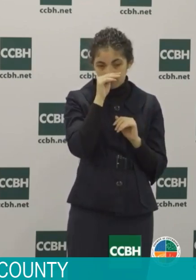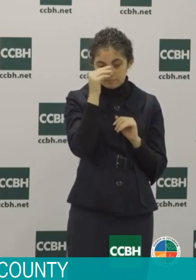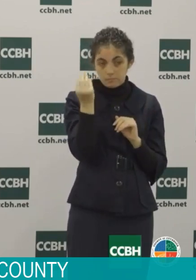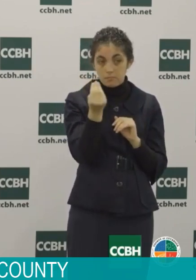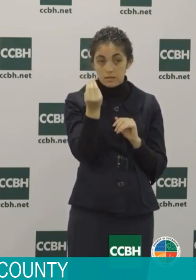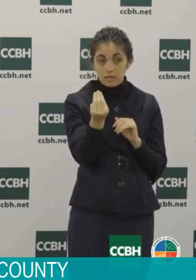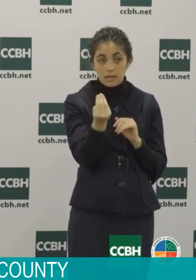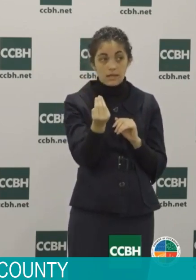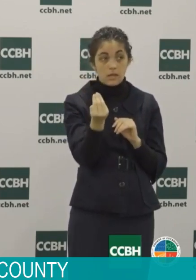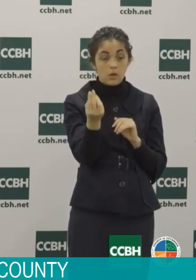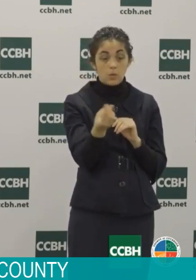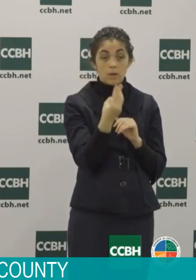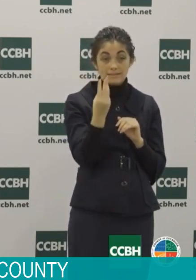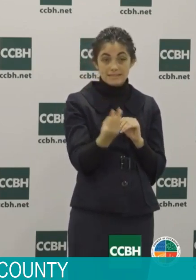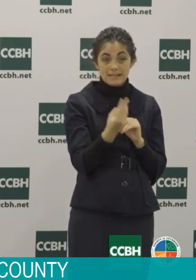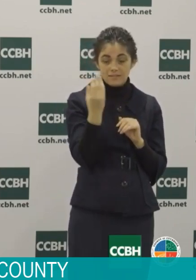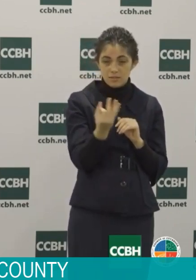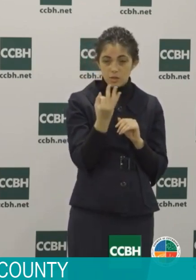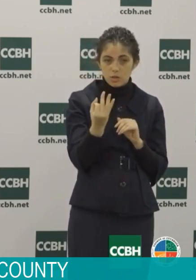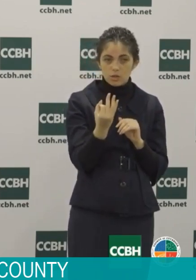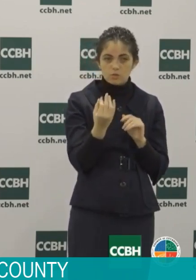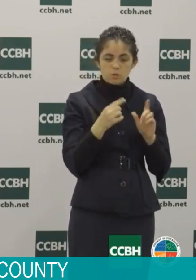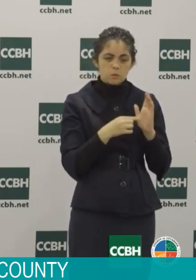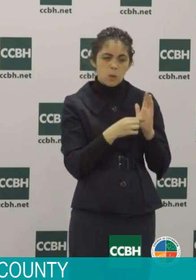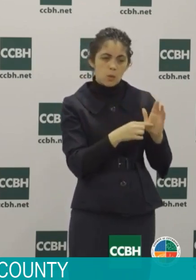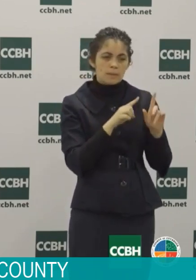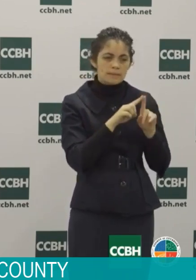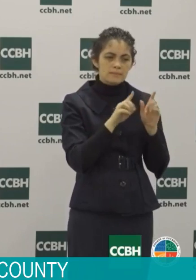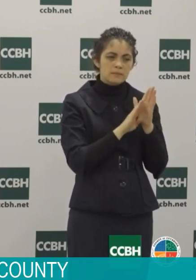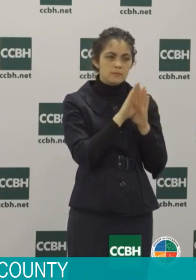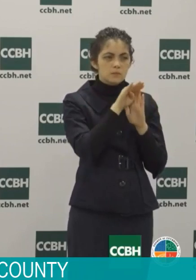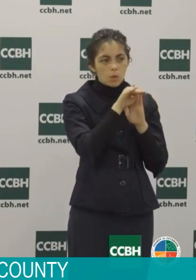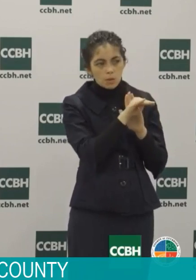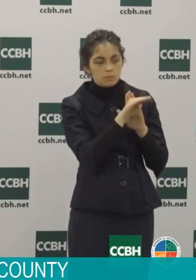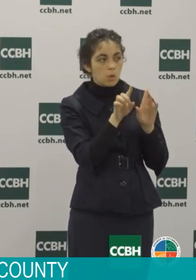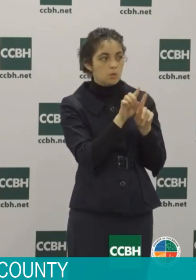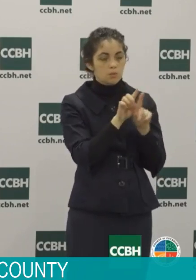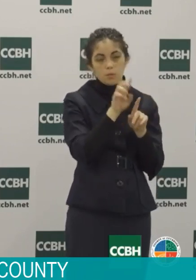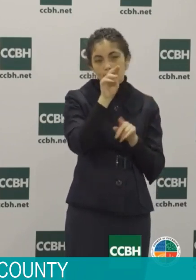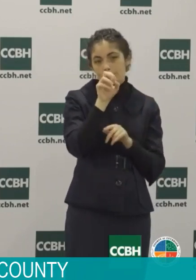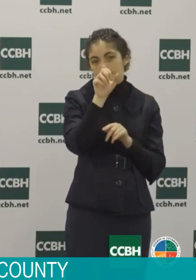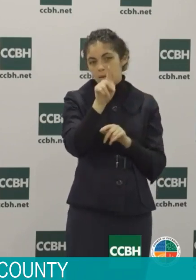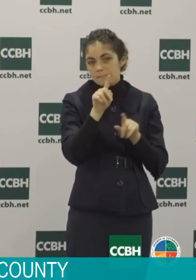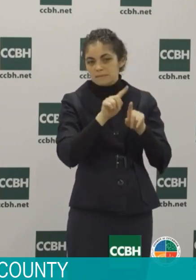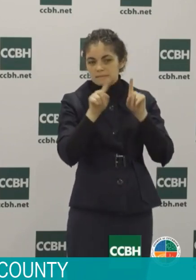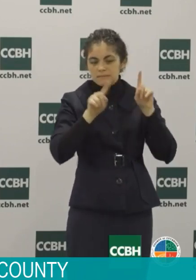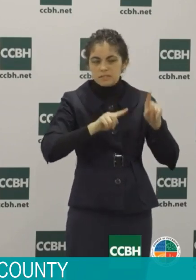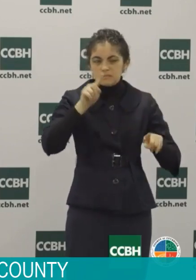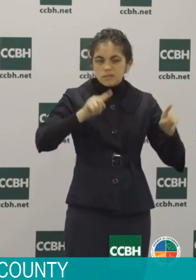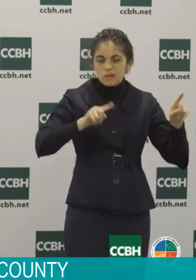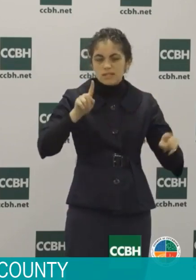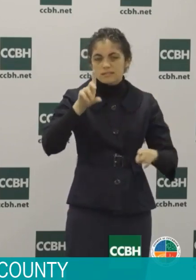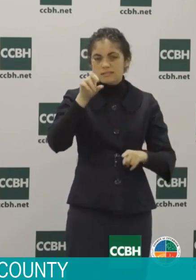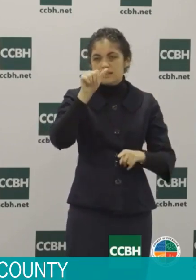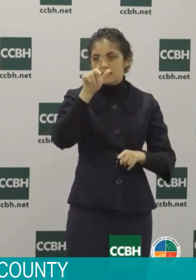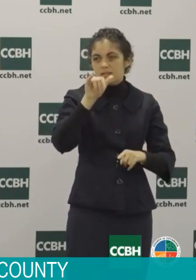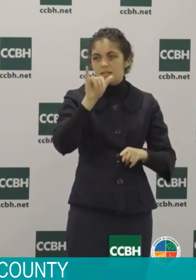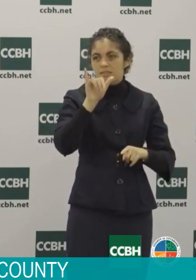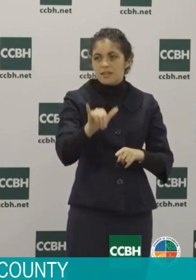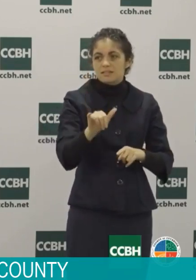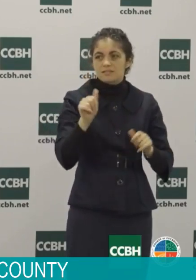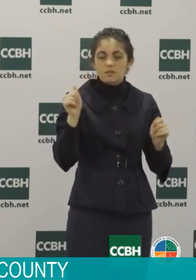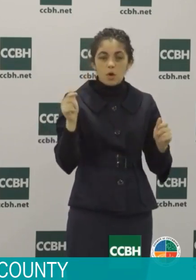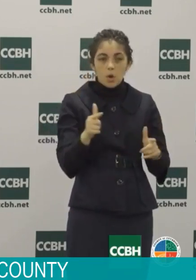Wednesday, and then on Friday when we present our epi curve as well as our map and now other demographic data, that's